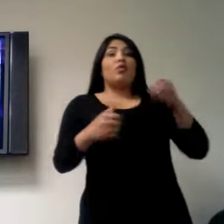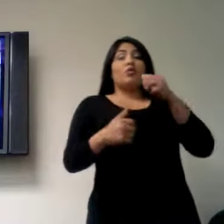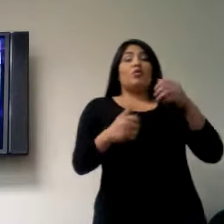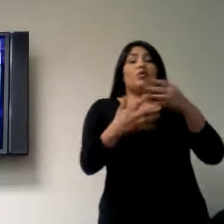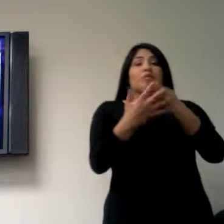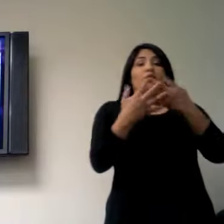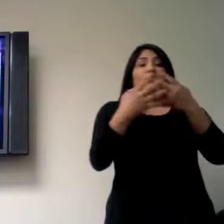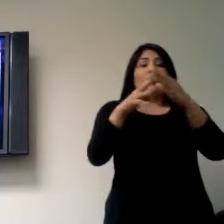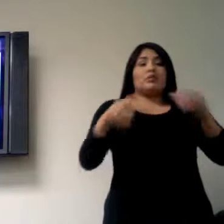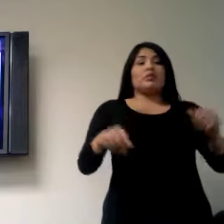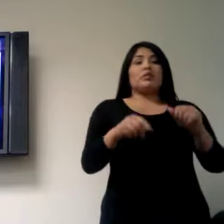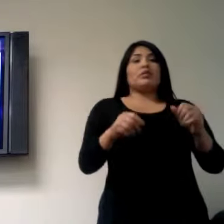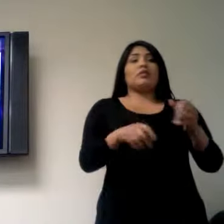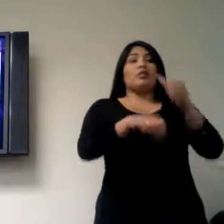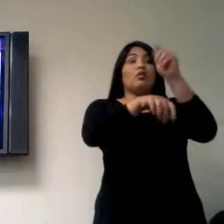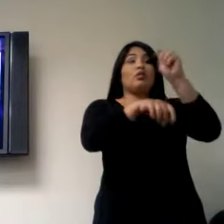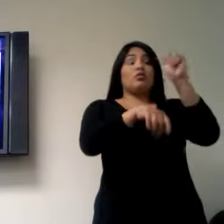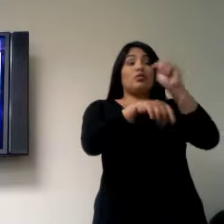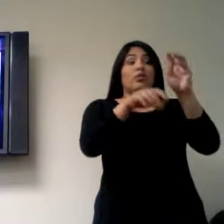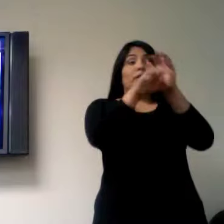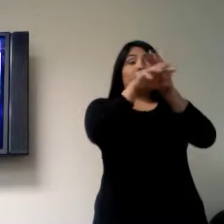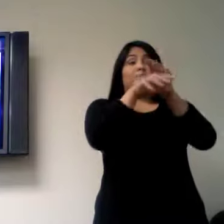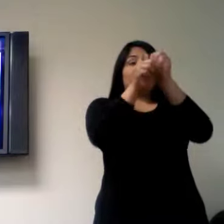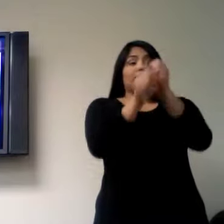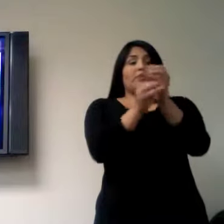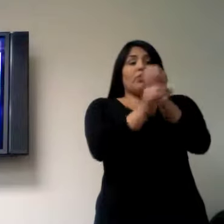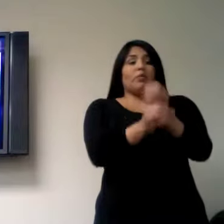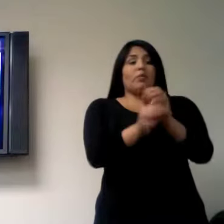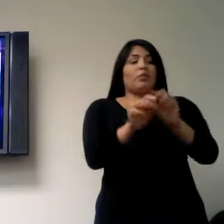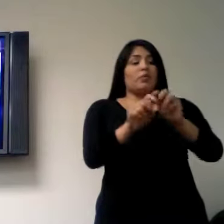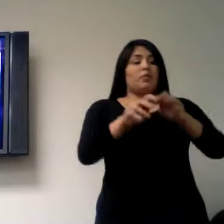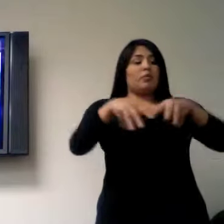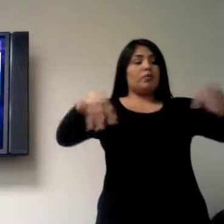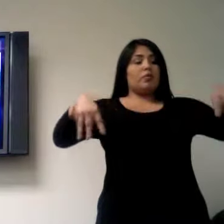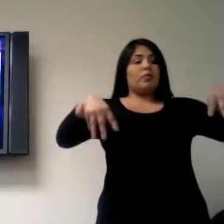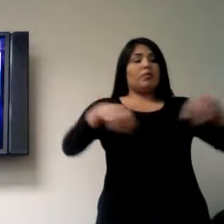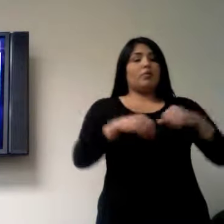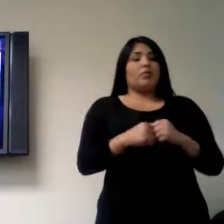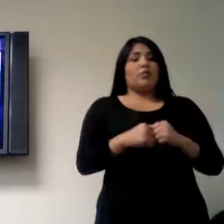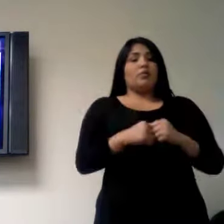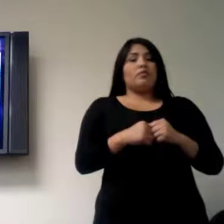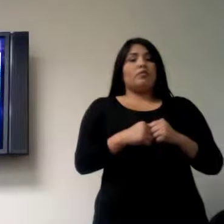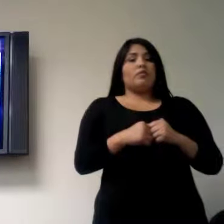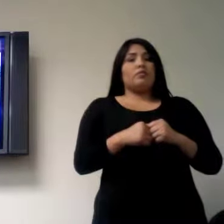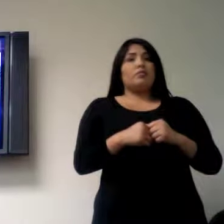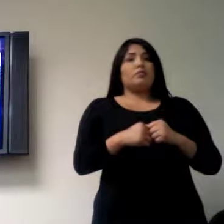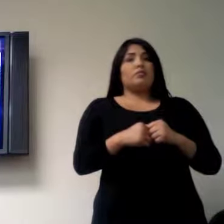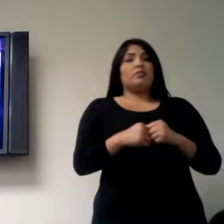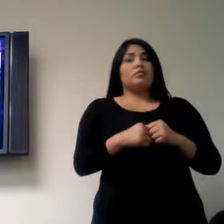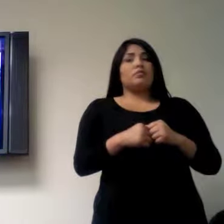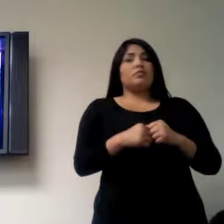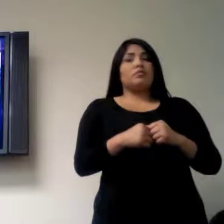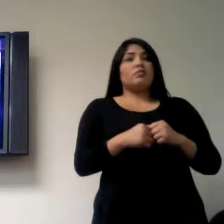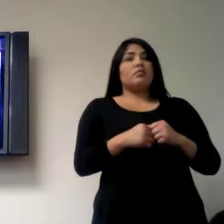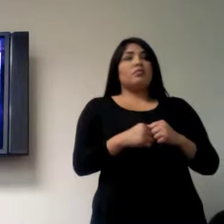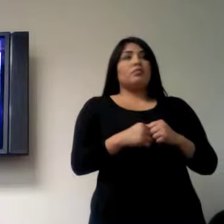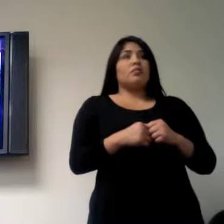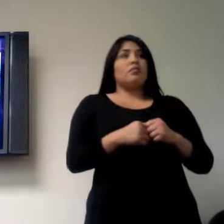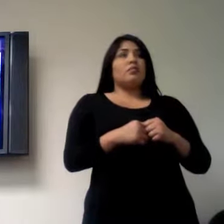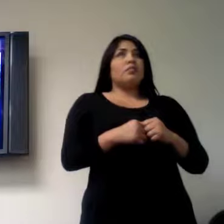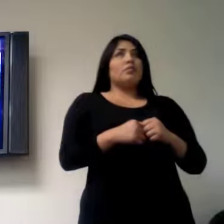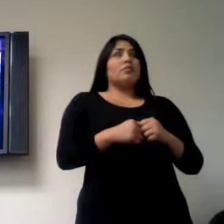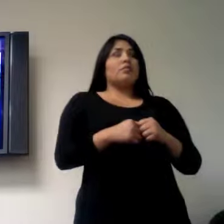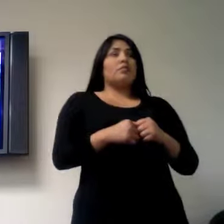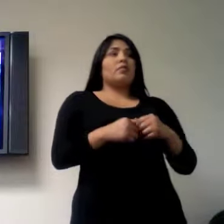reservoir and sewer system, or, for the literate, through employment as clerks in Commandant Johnson's office.